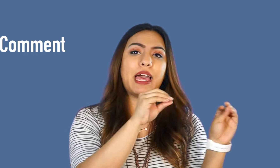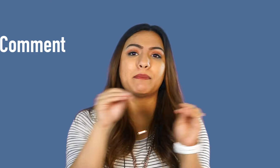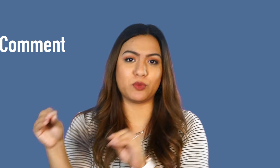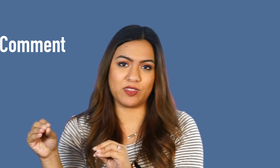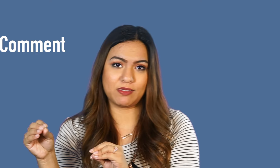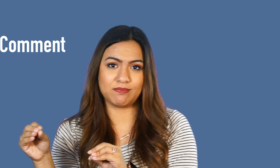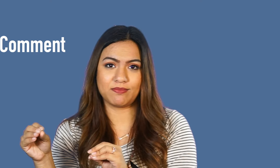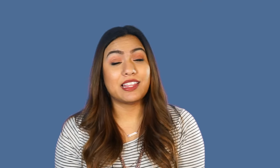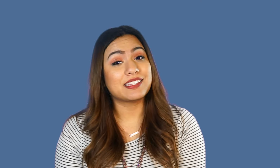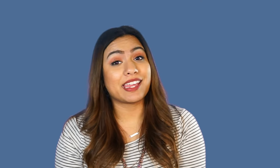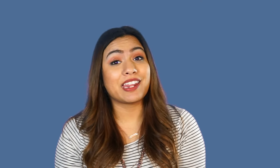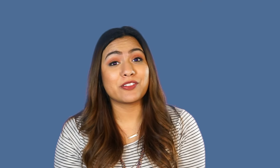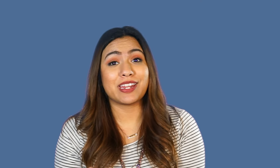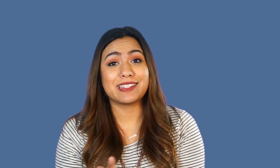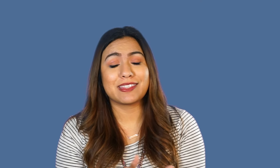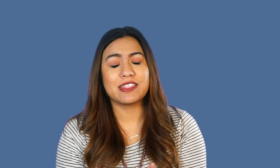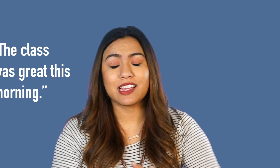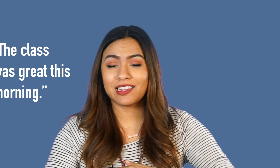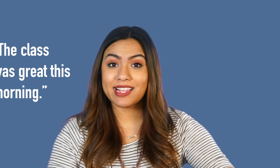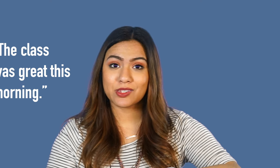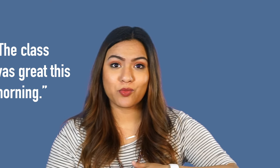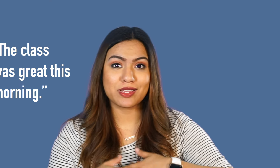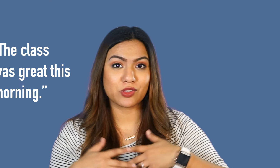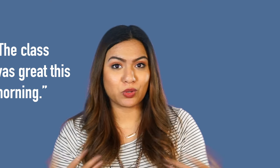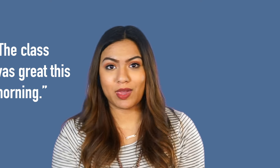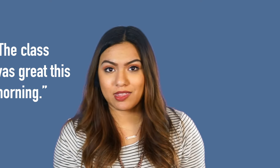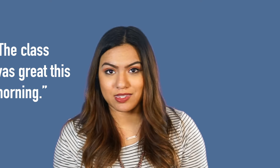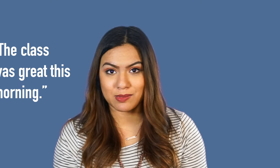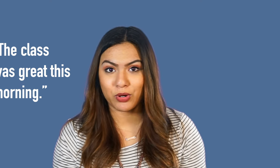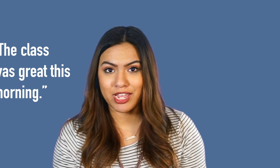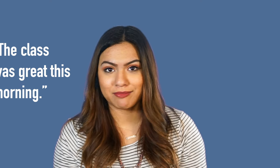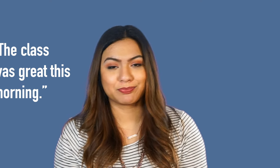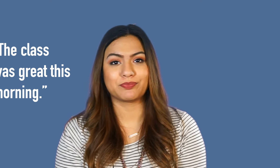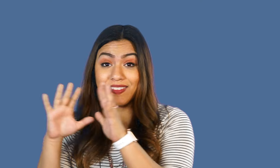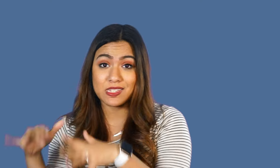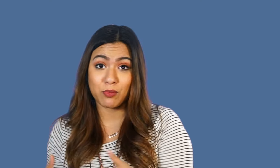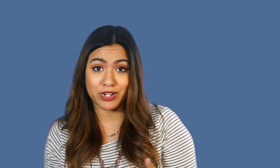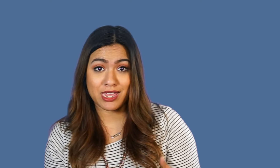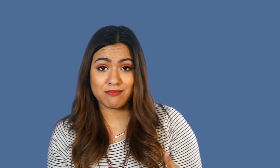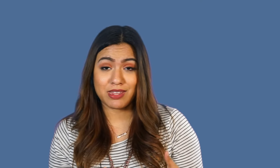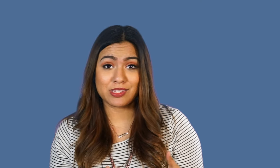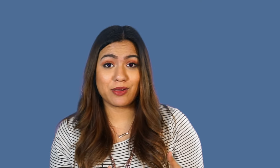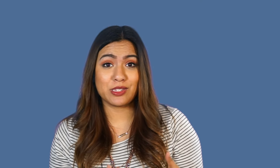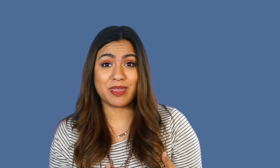I'm moving. Let's take another sentence. The class was great this morning. This morning is going to be